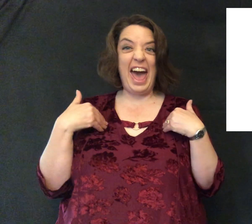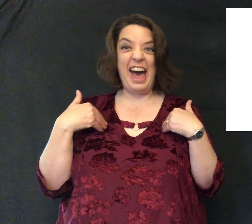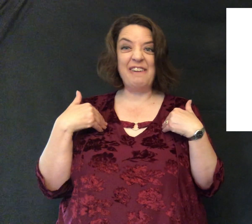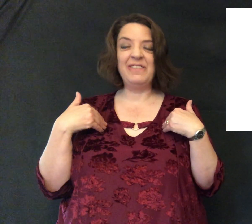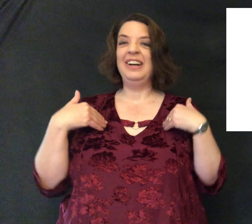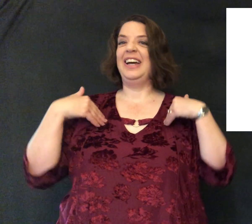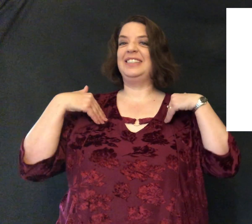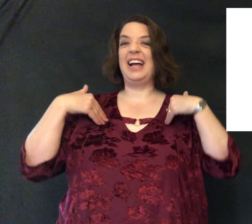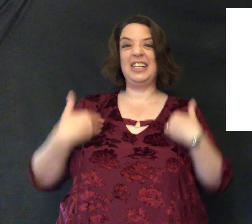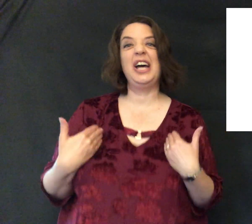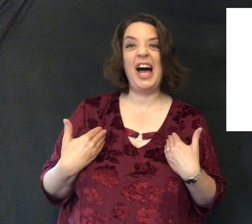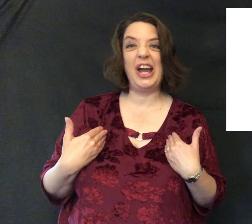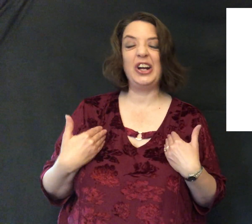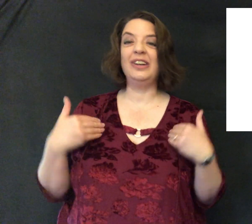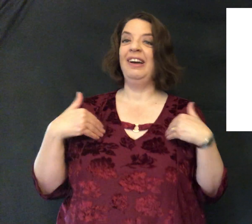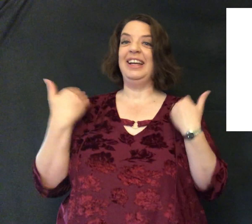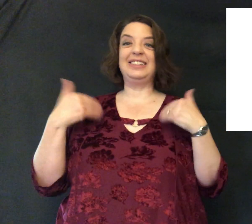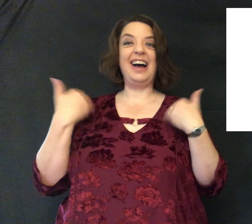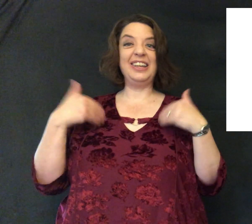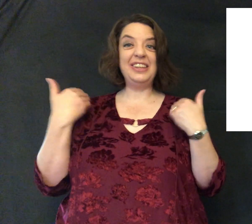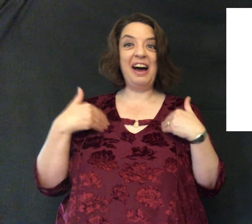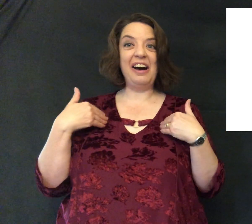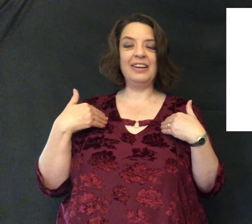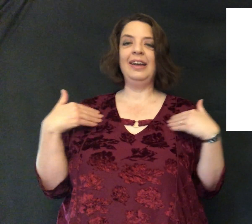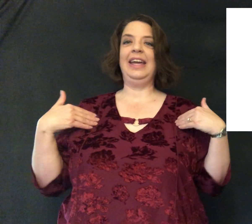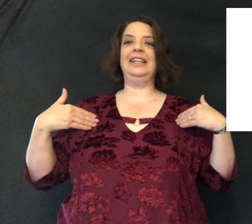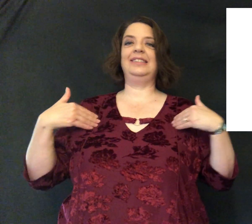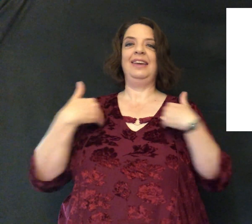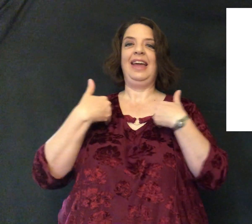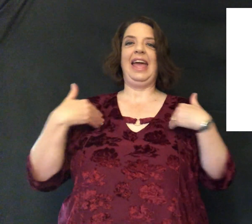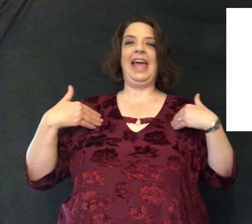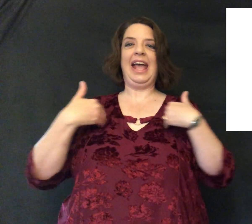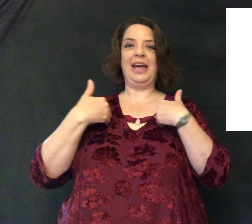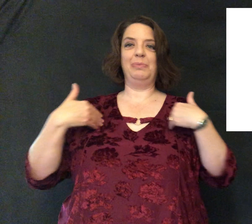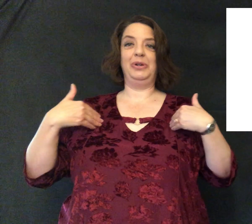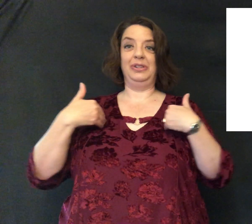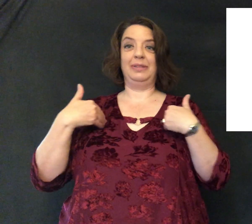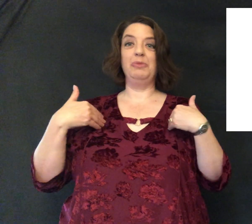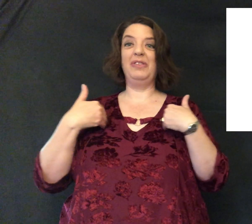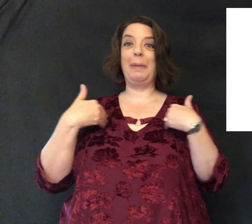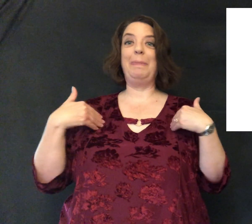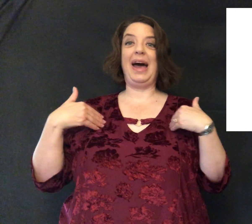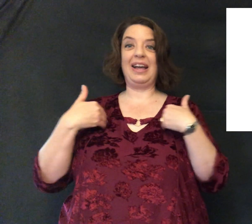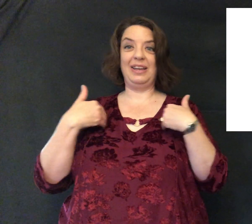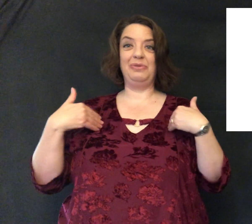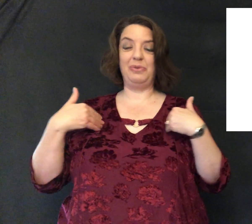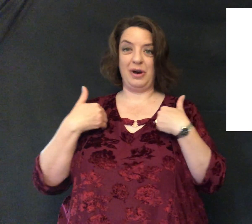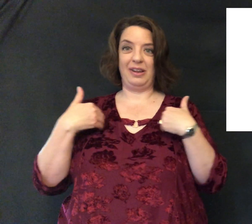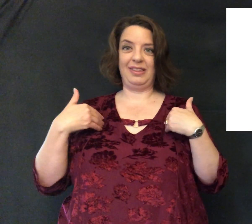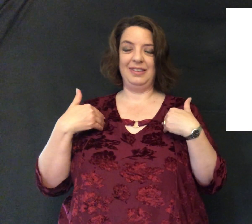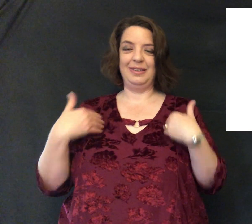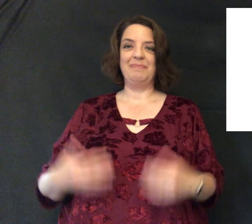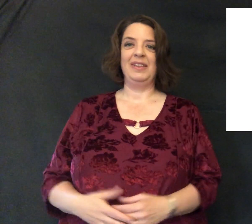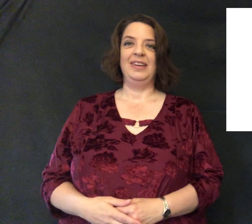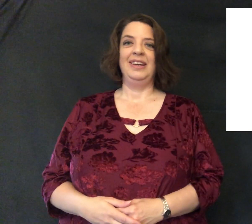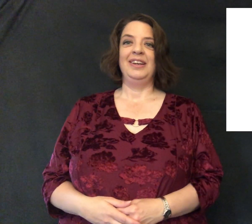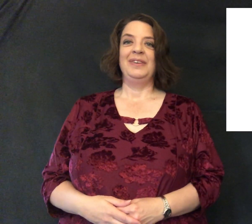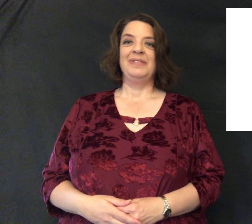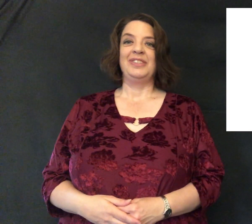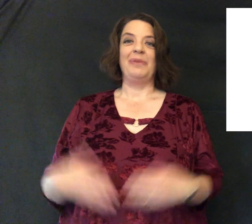have, it's not tired, it's not young, it's animals moving back and forth. So there's